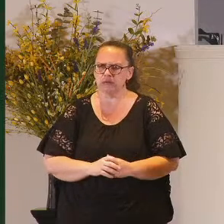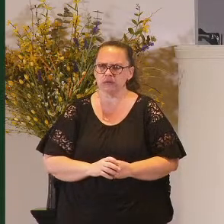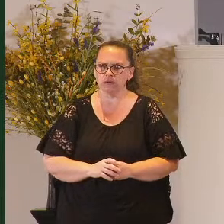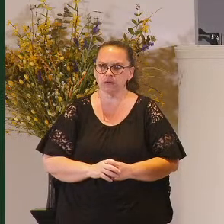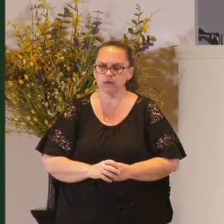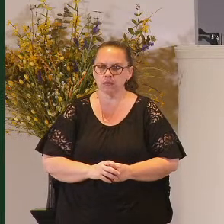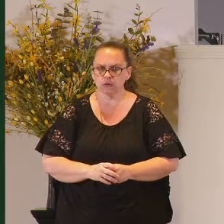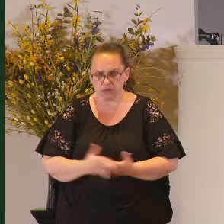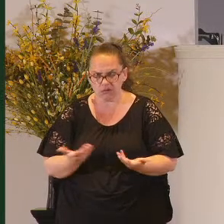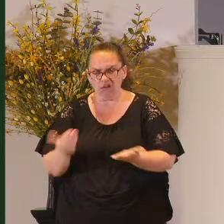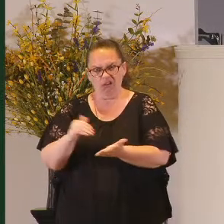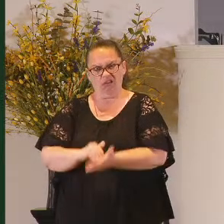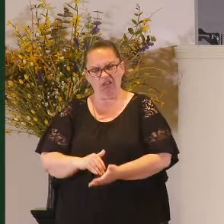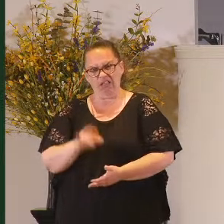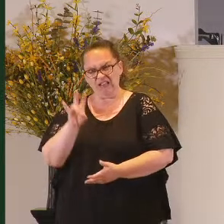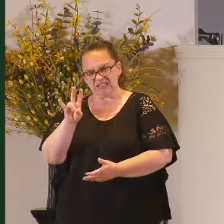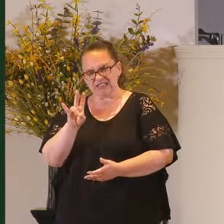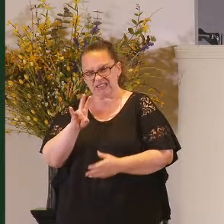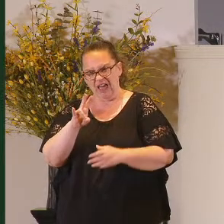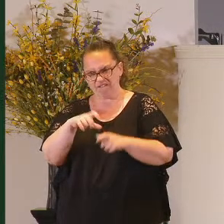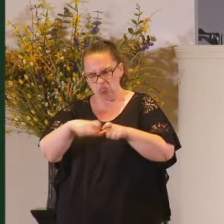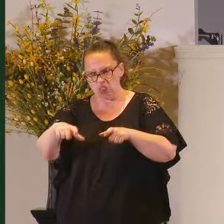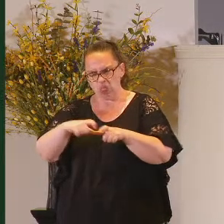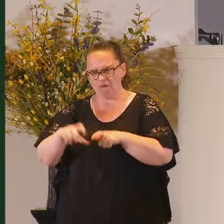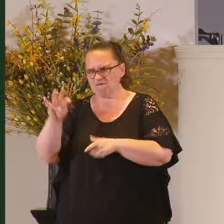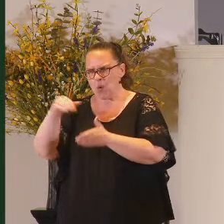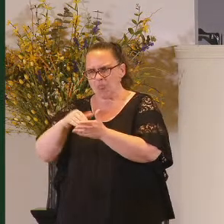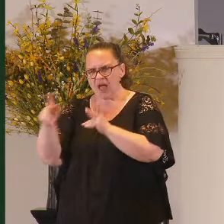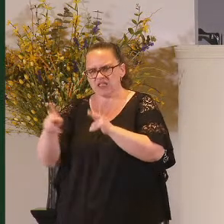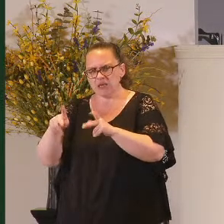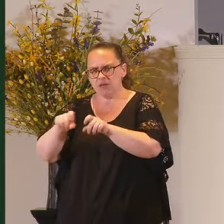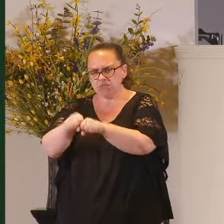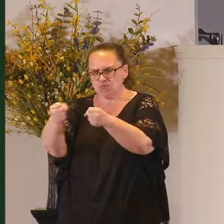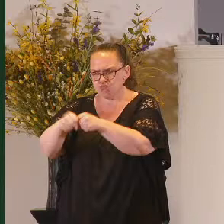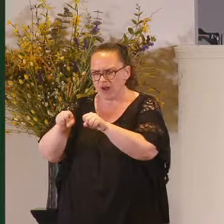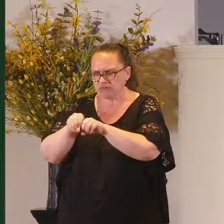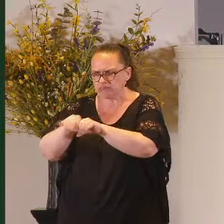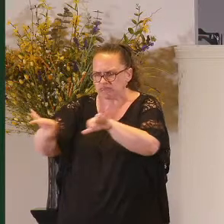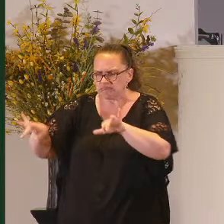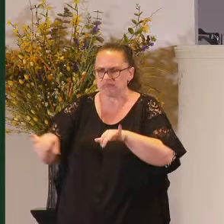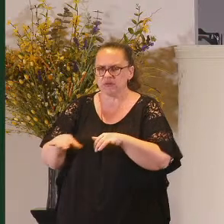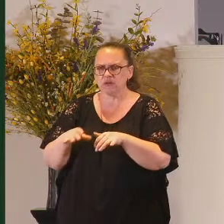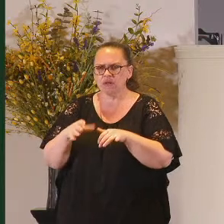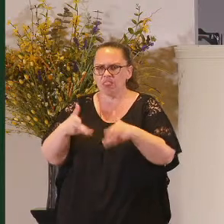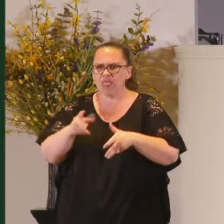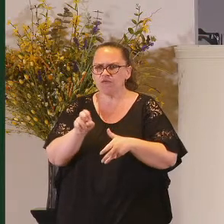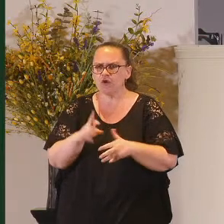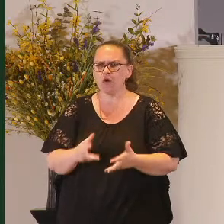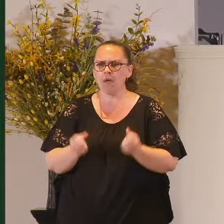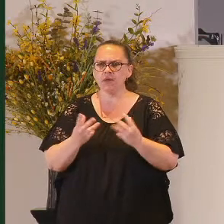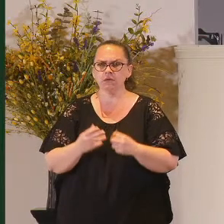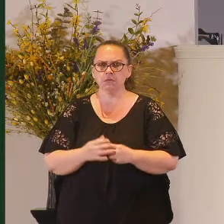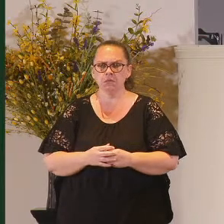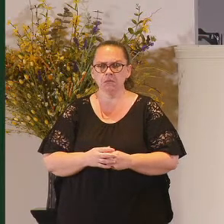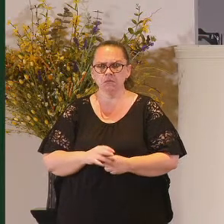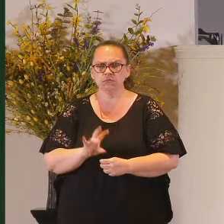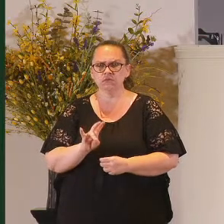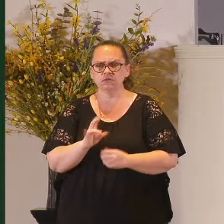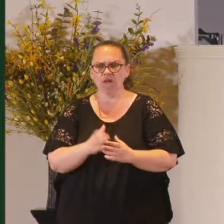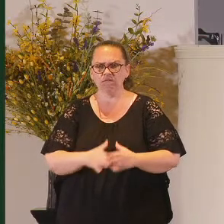"And the 7 loaves for the 4,000, how many baskets full of broken pieces did you take up?" 7.